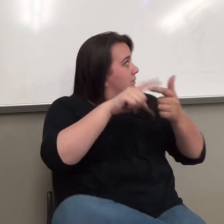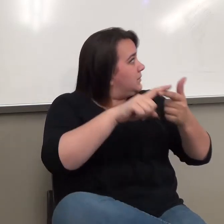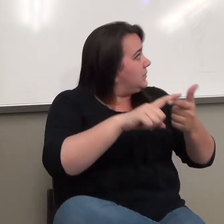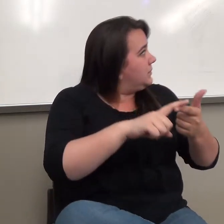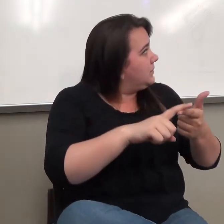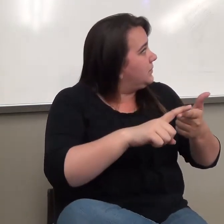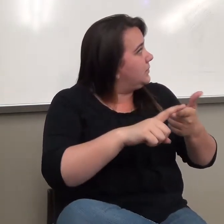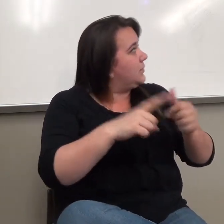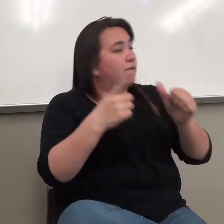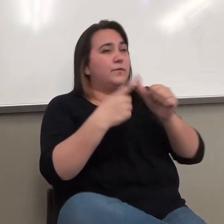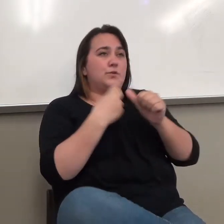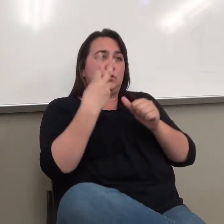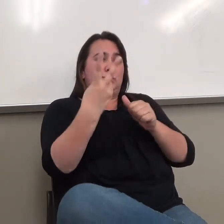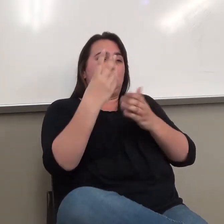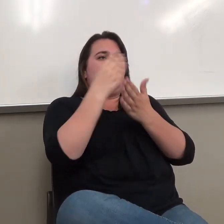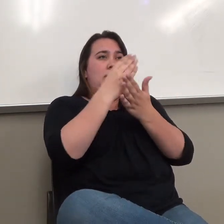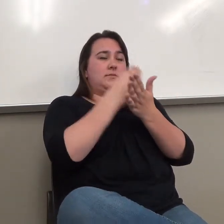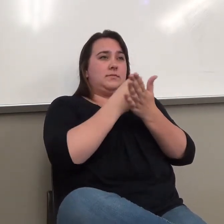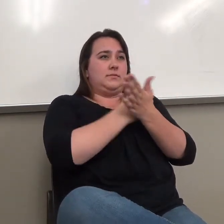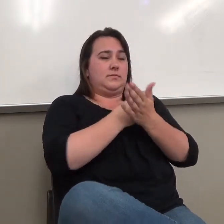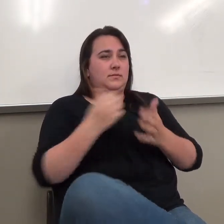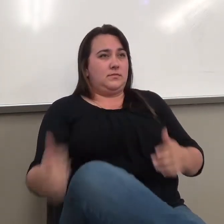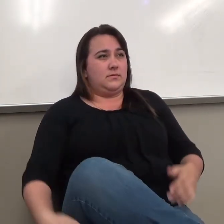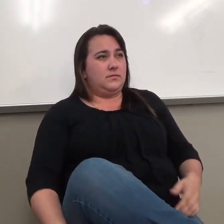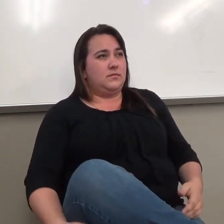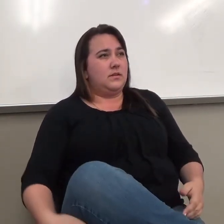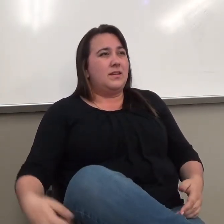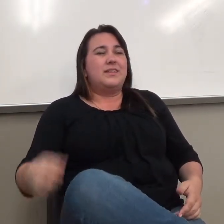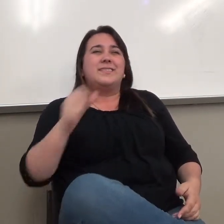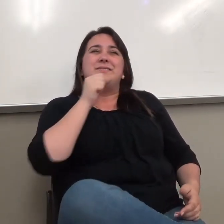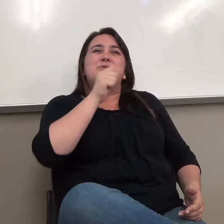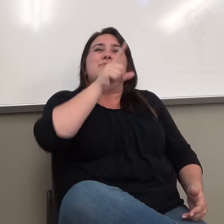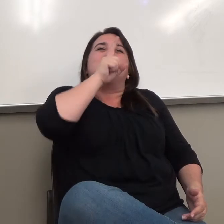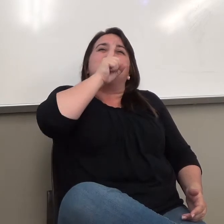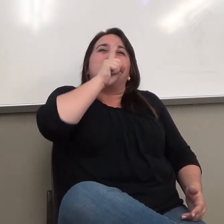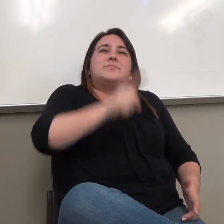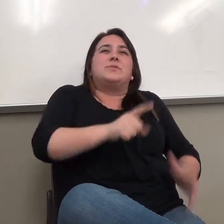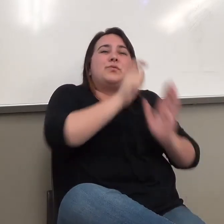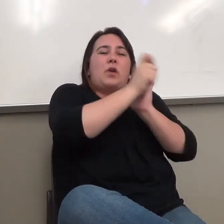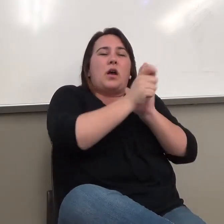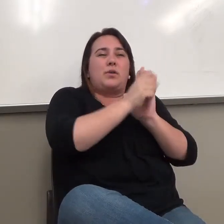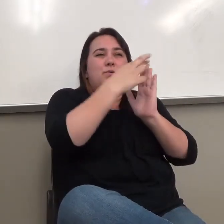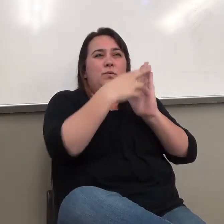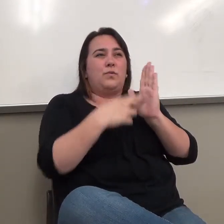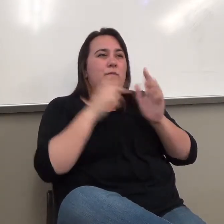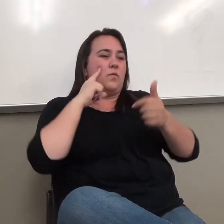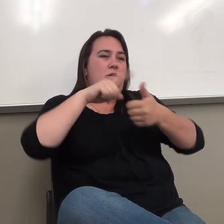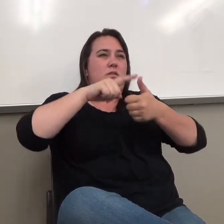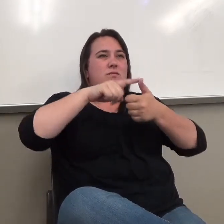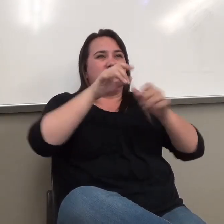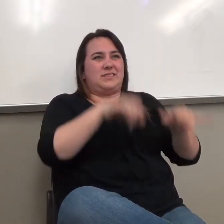are, because I didn't really write a rule up here for those first ones. The first one